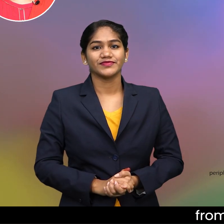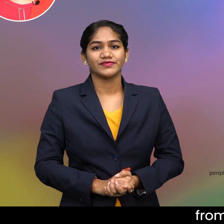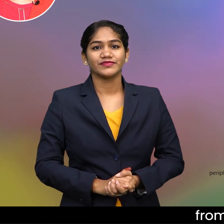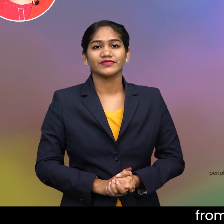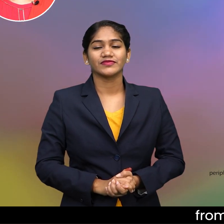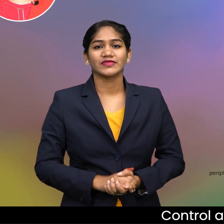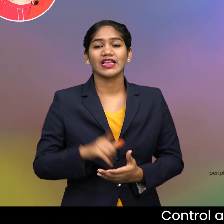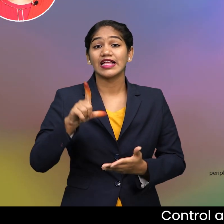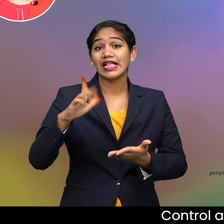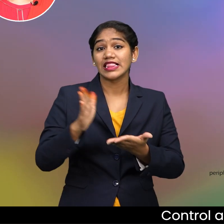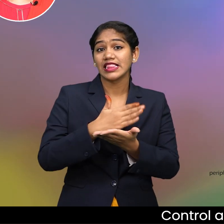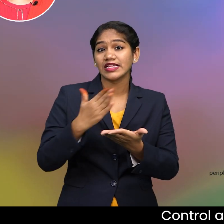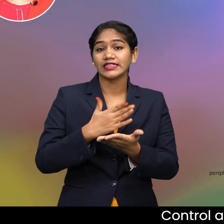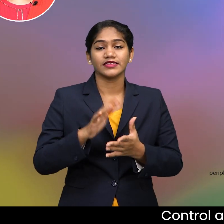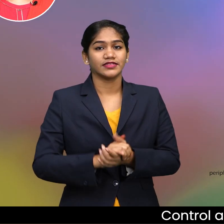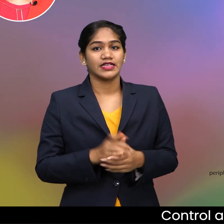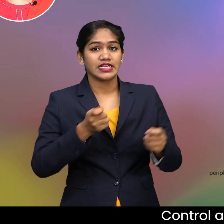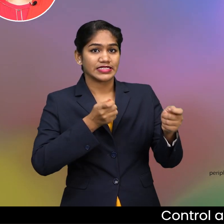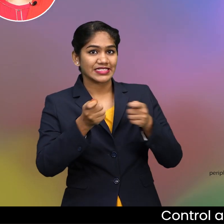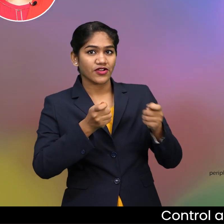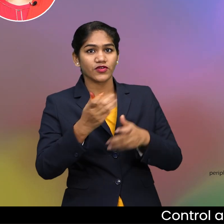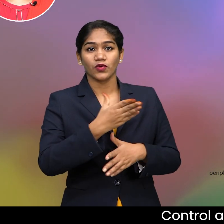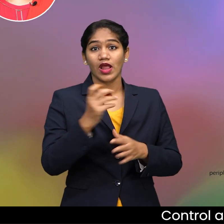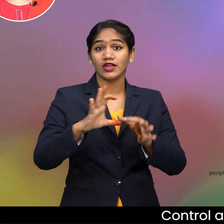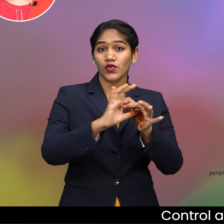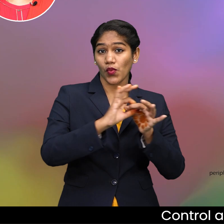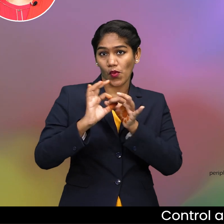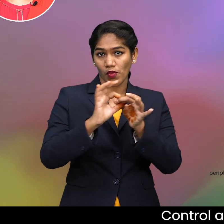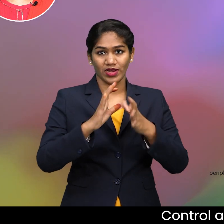from the lesson Control and Coordination